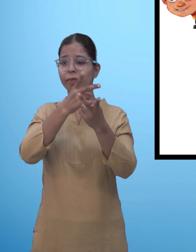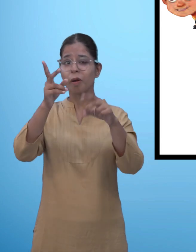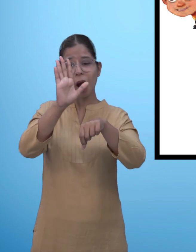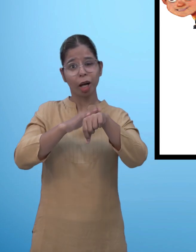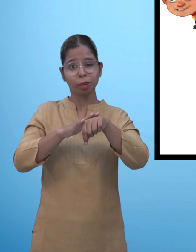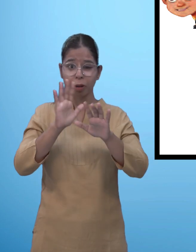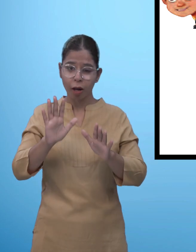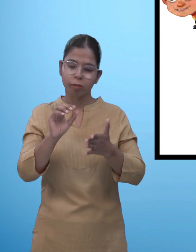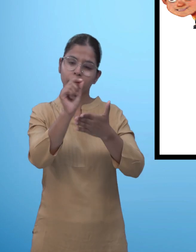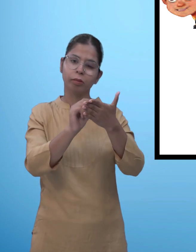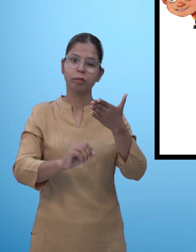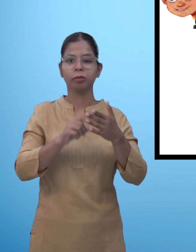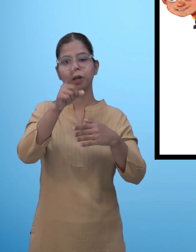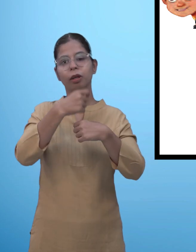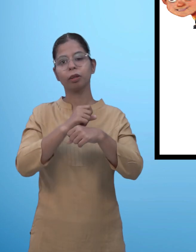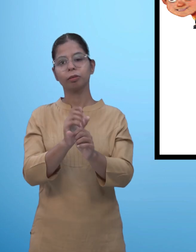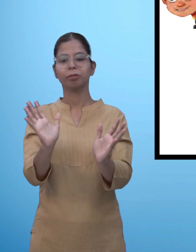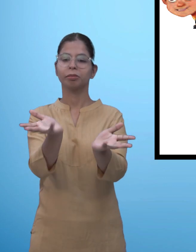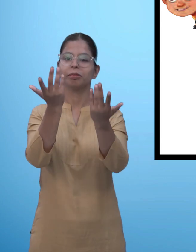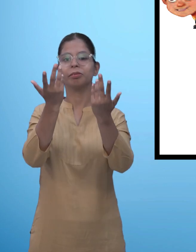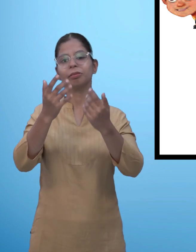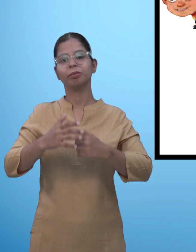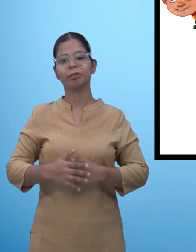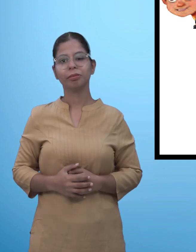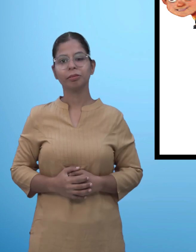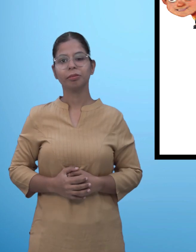List the ones that you have heard of.